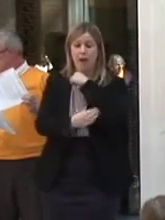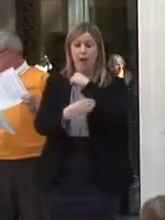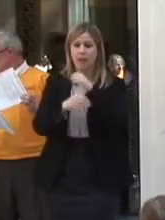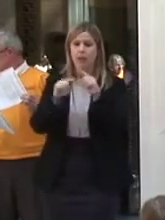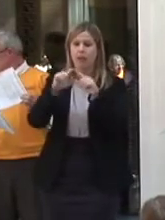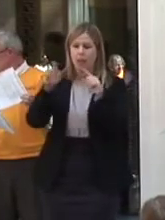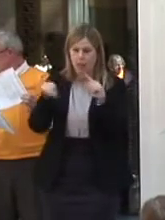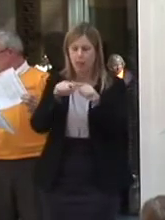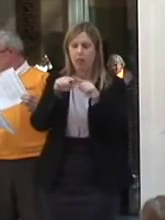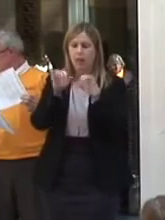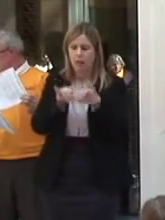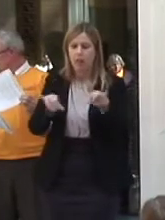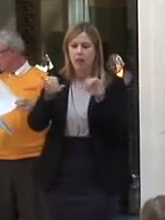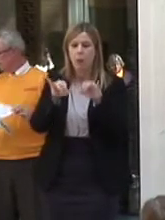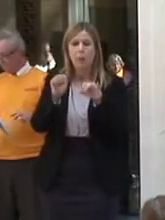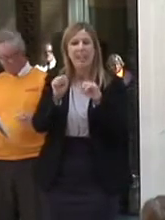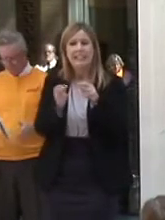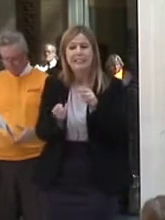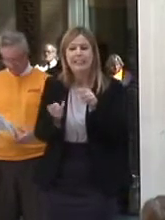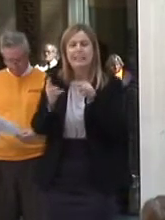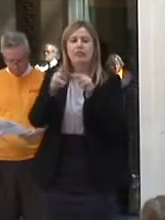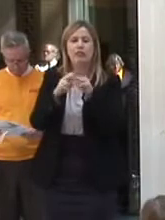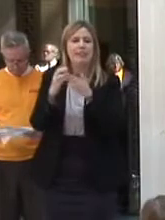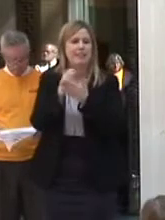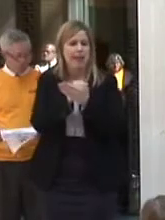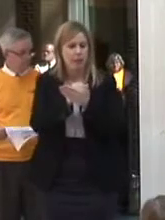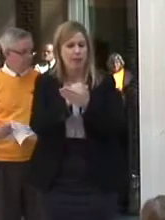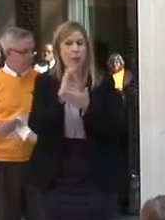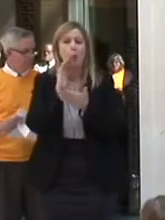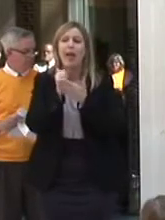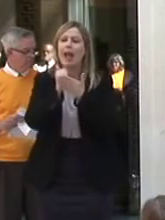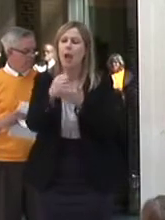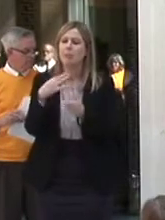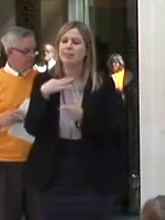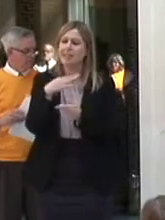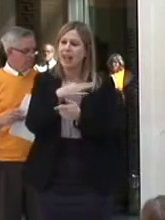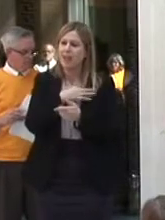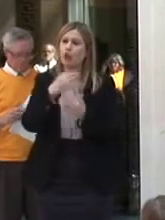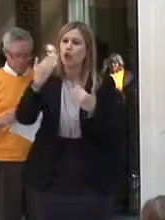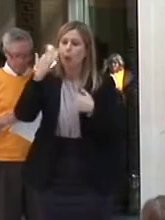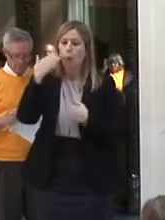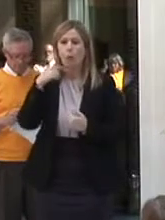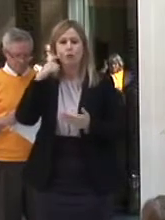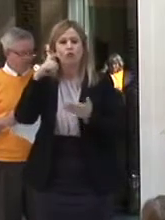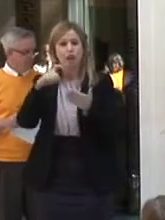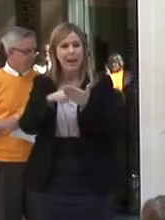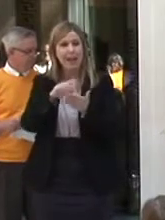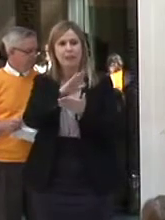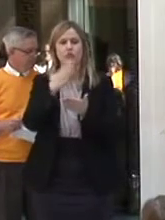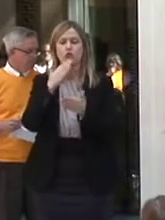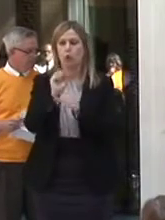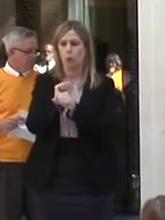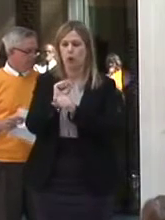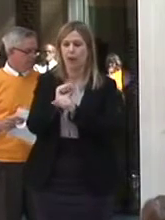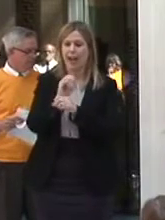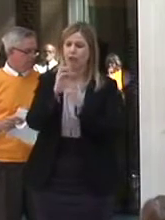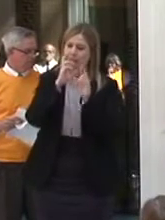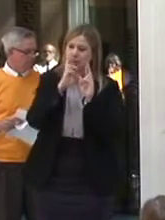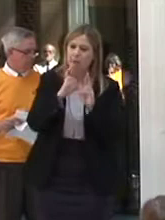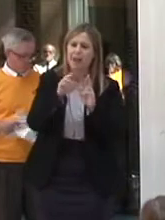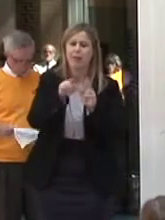increasing salaries even a little. Increasing salaries will help staff to know that we recognize the good work that they do and that we respect them